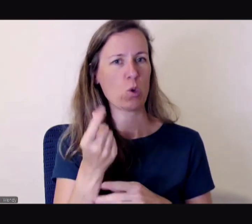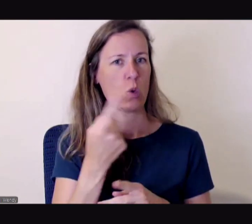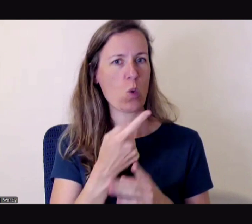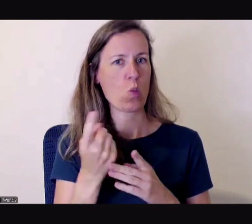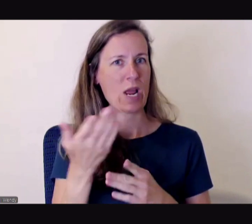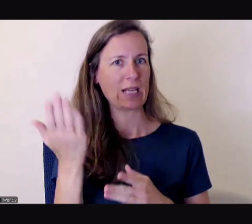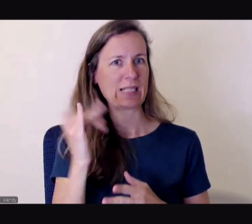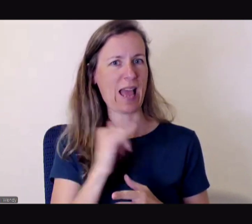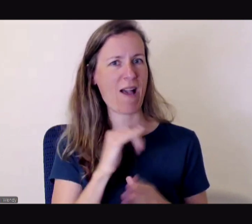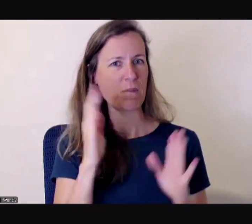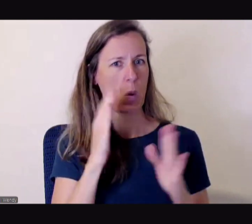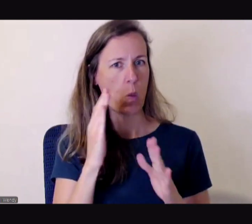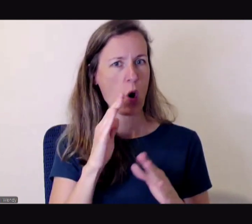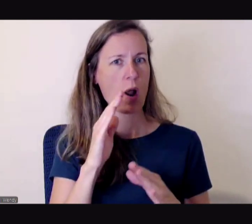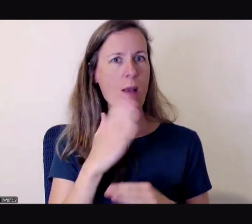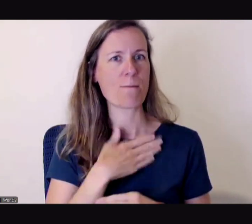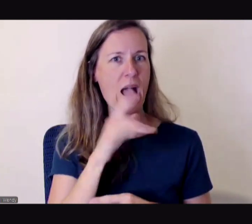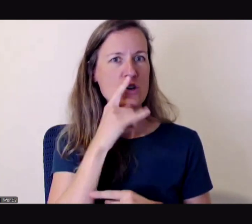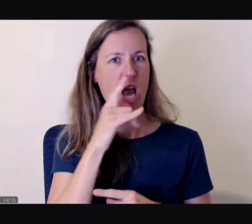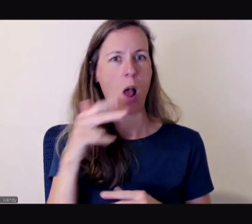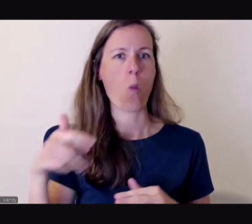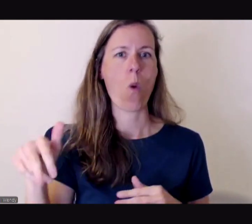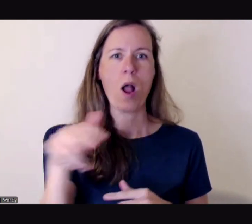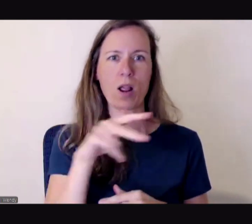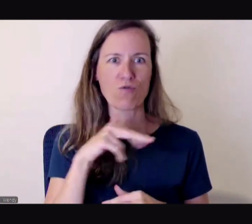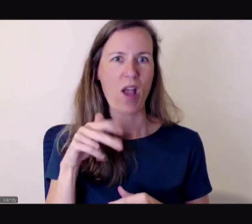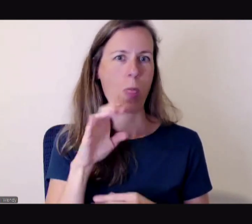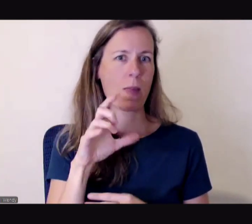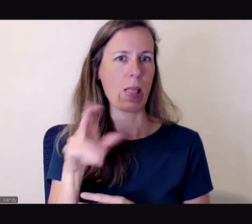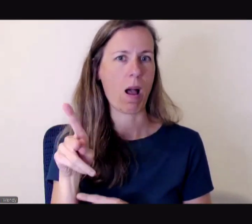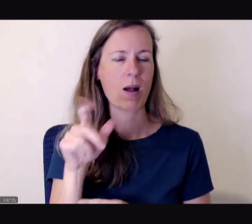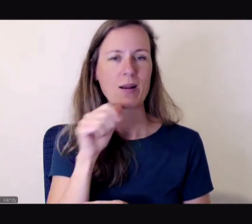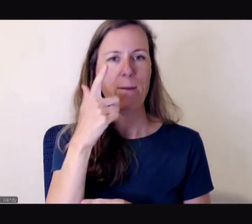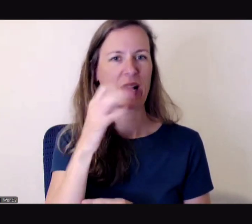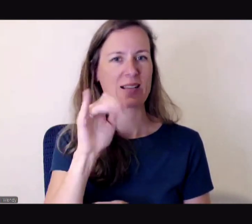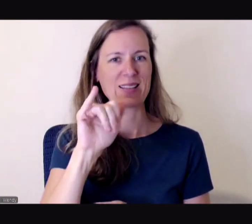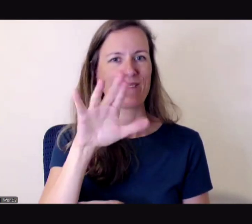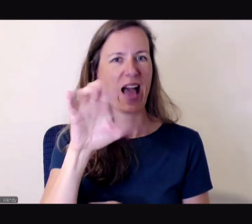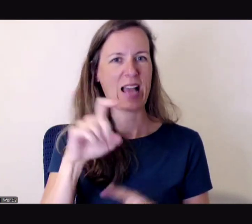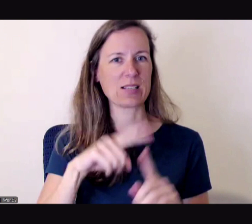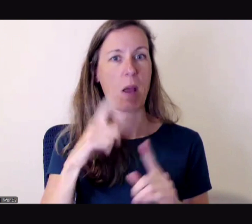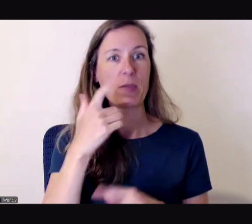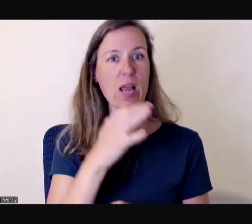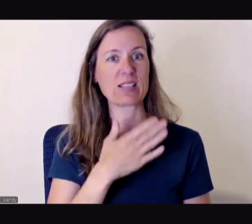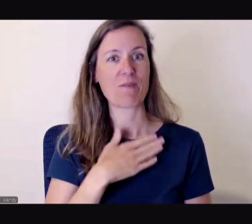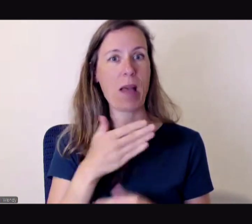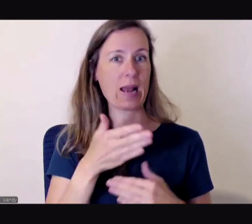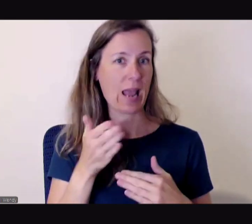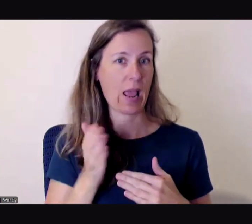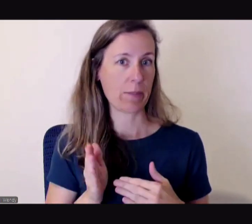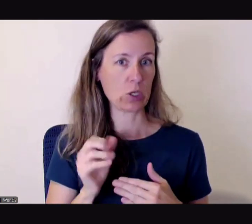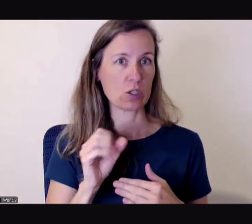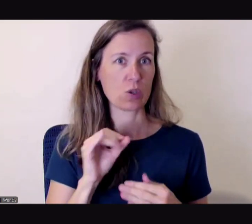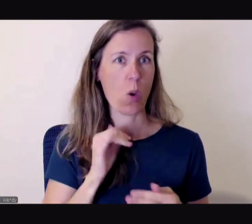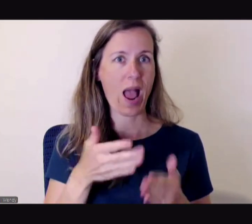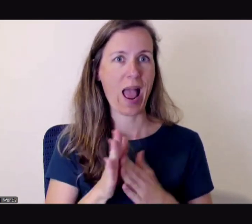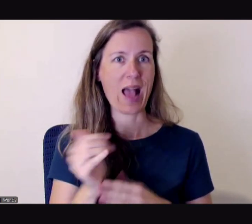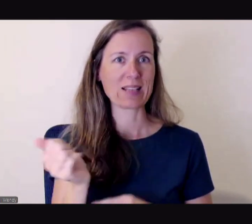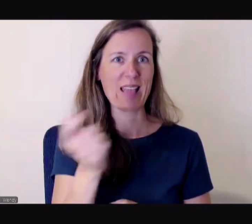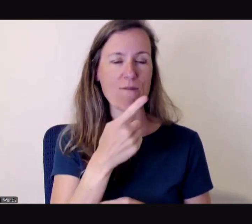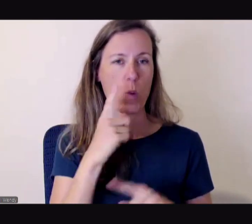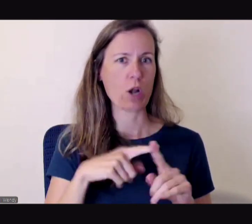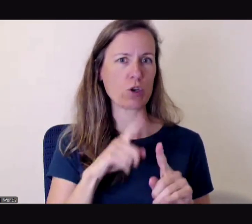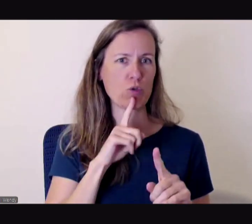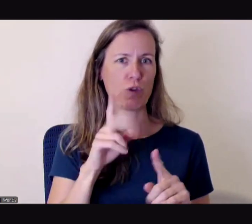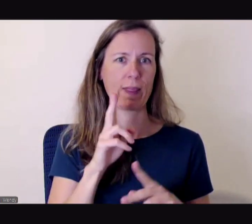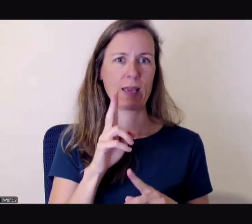ICE raids, it's because of my neighbors. And so I ask that everybody really take a deep reflection about what is important in